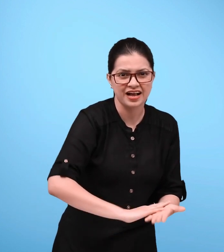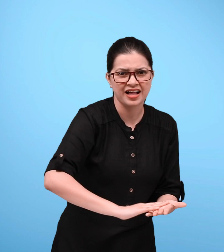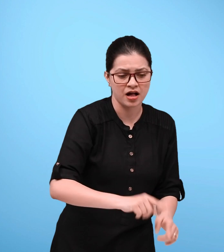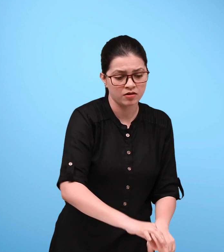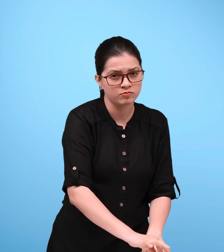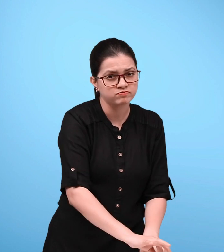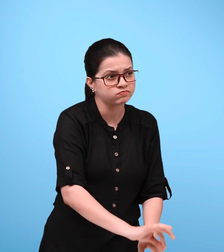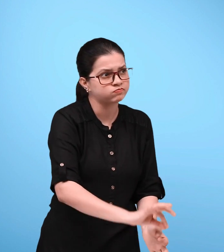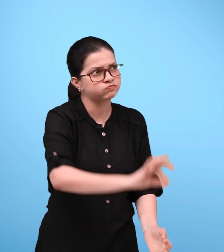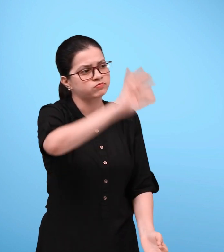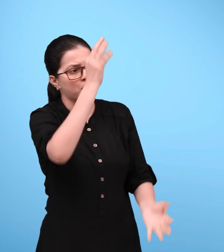wall